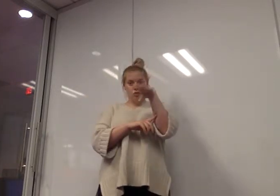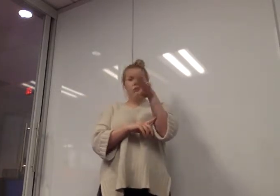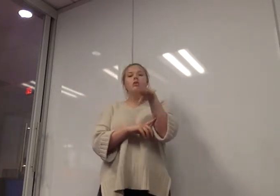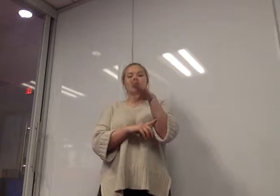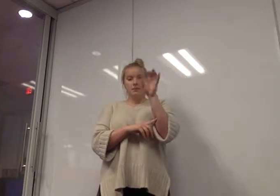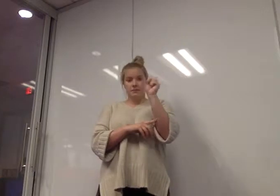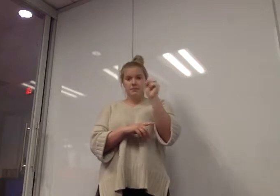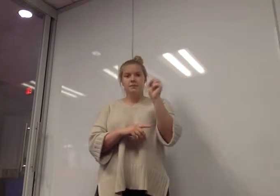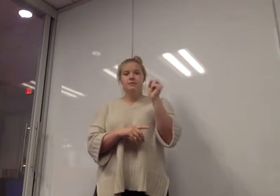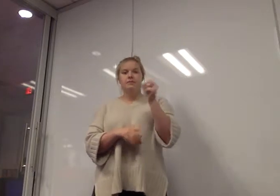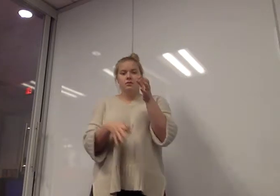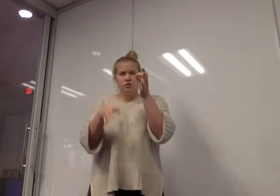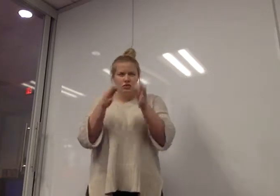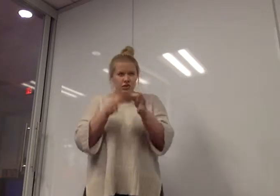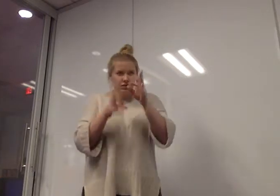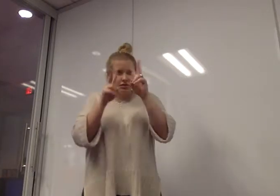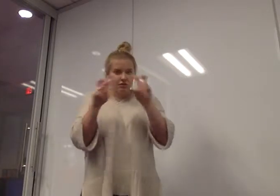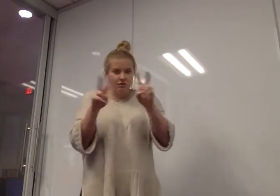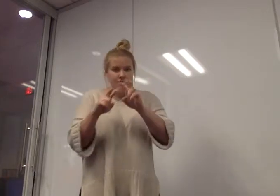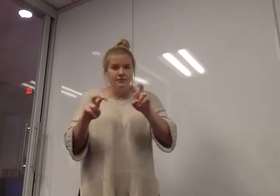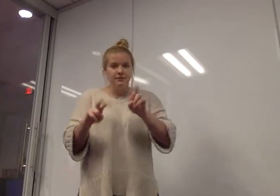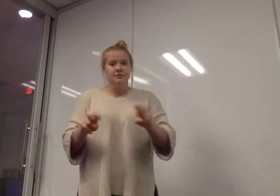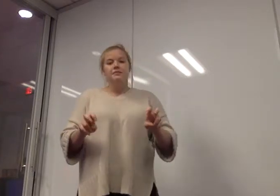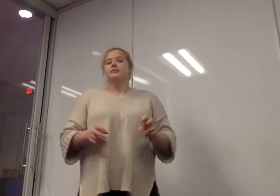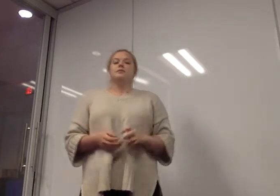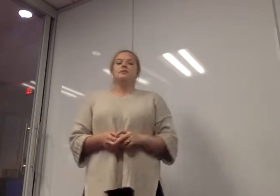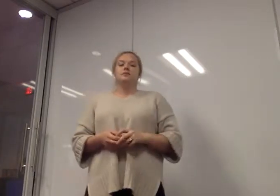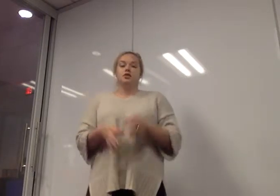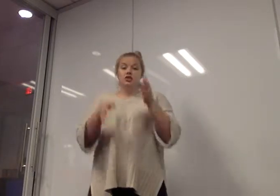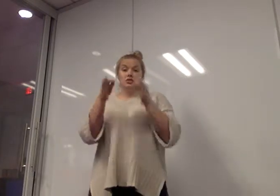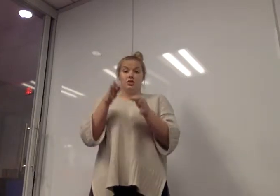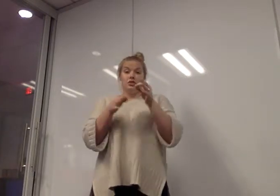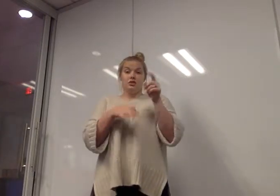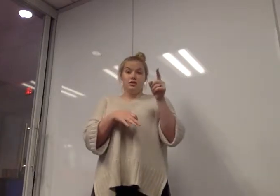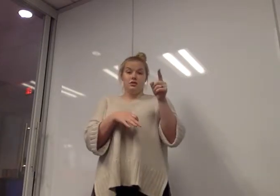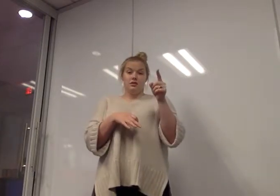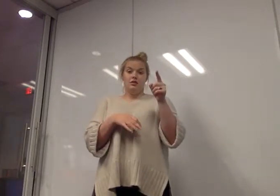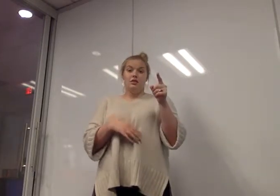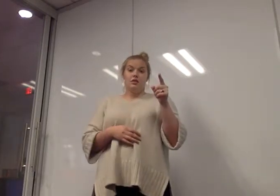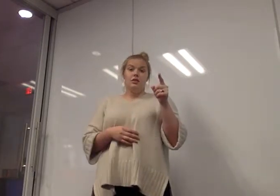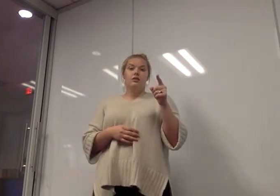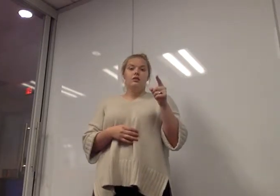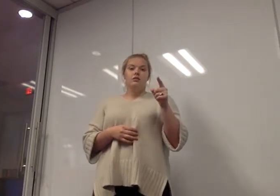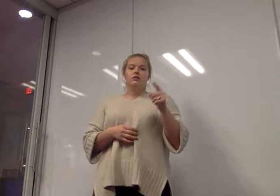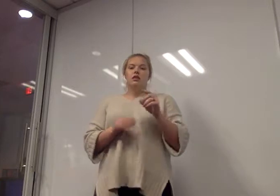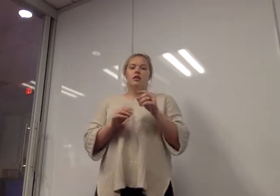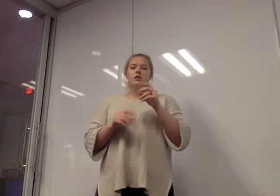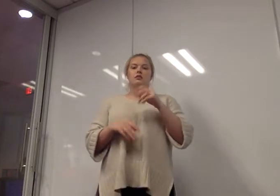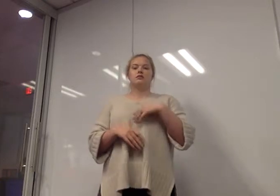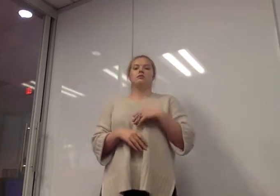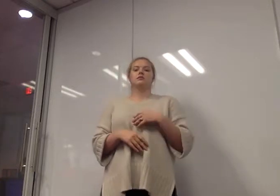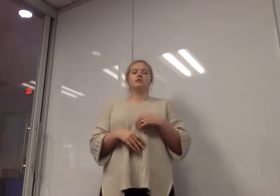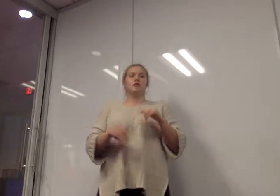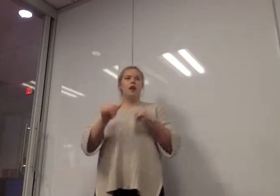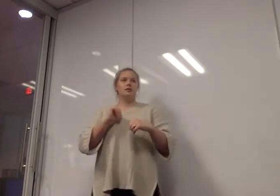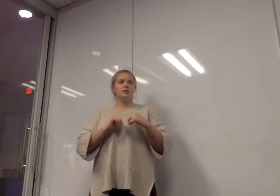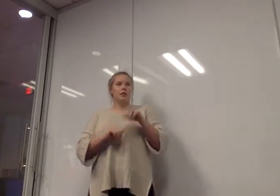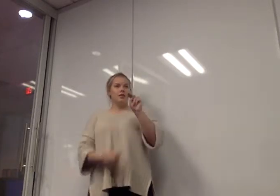they're being judged also, and the judges are trained to give no nonverbal feedback. So they look like this.